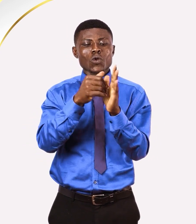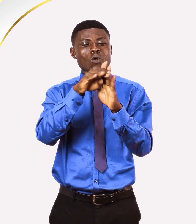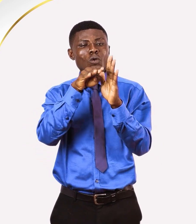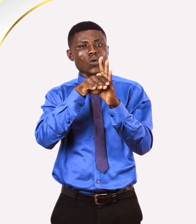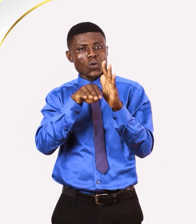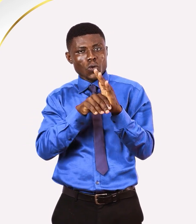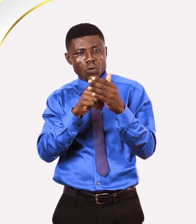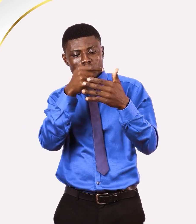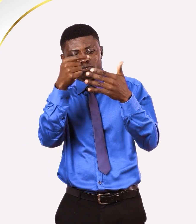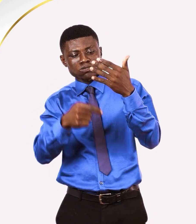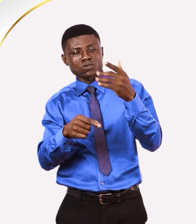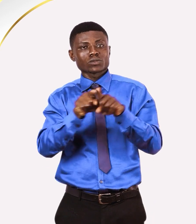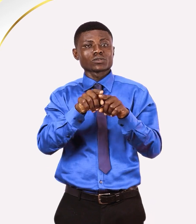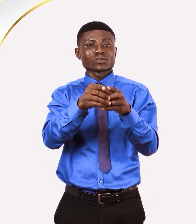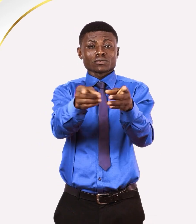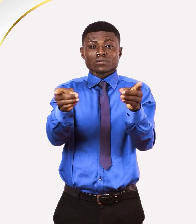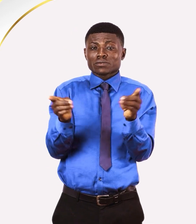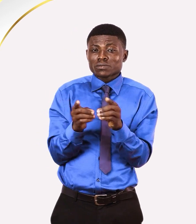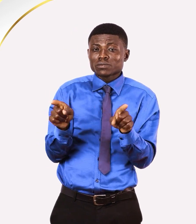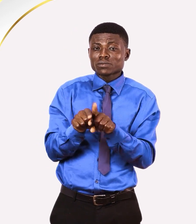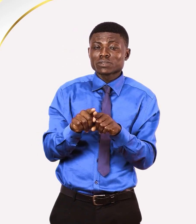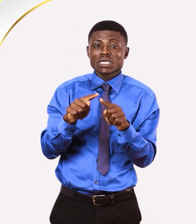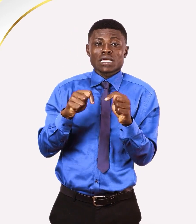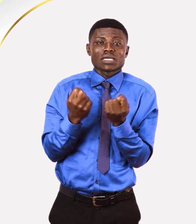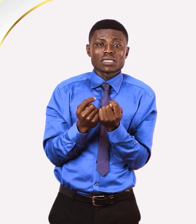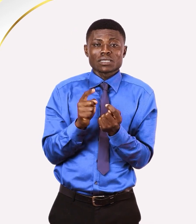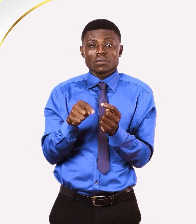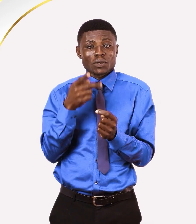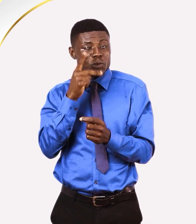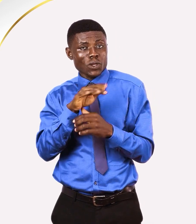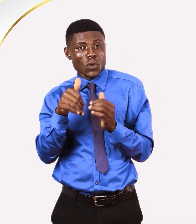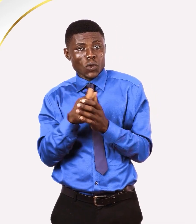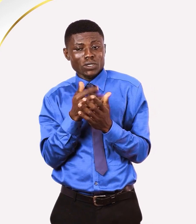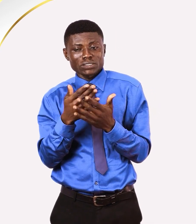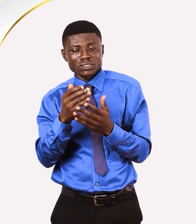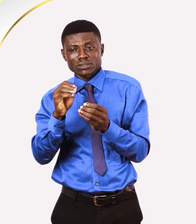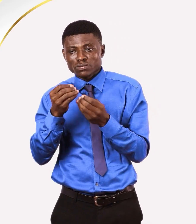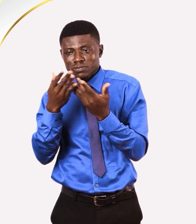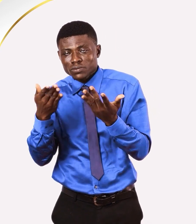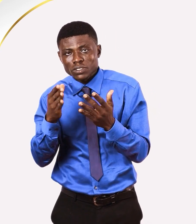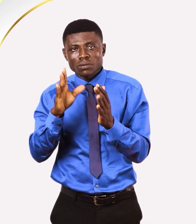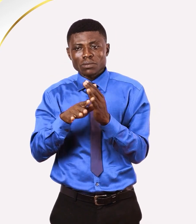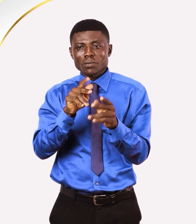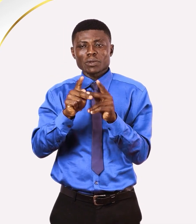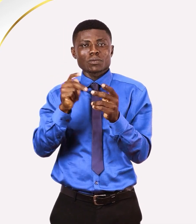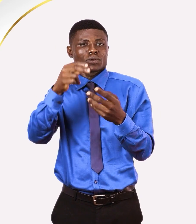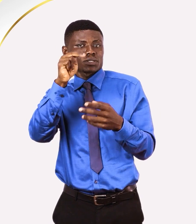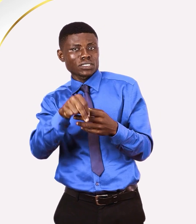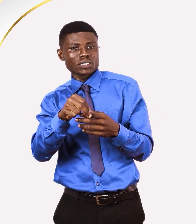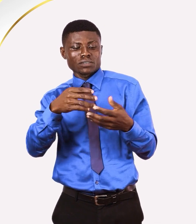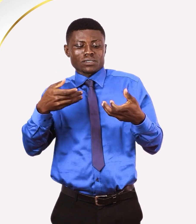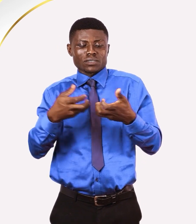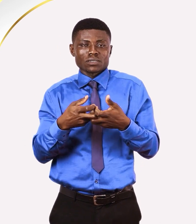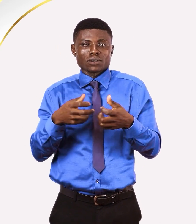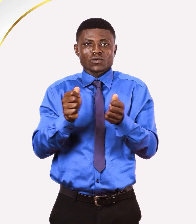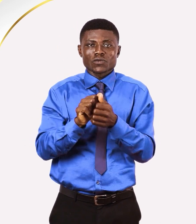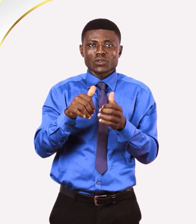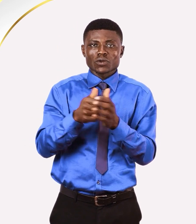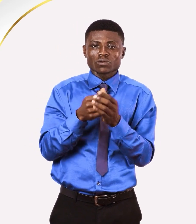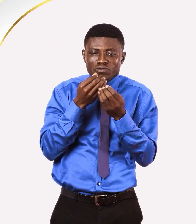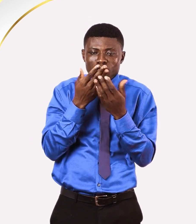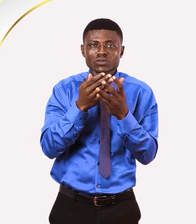listed securities. The department ascertains whether disclosures made by issuers conform to